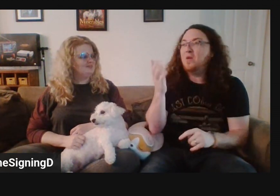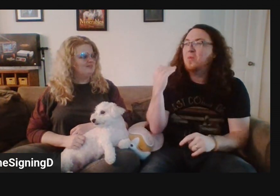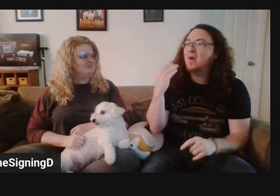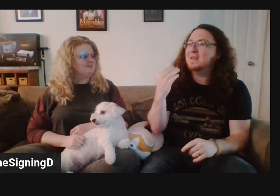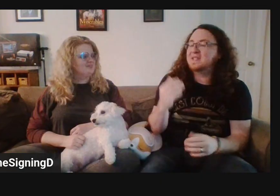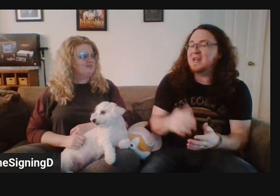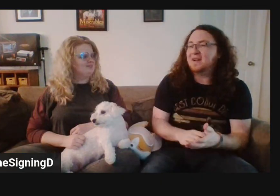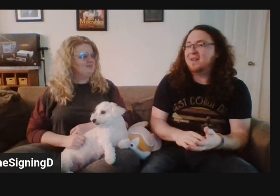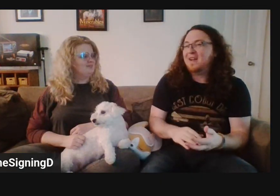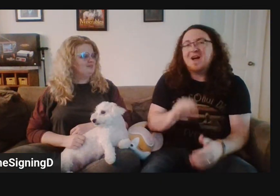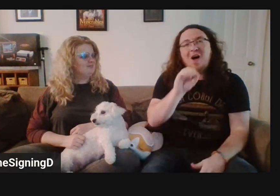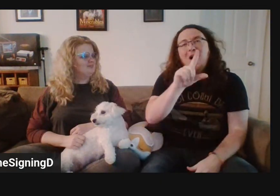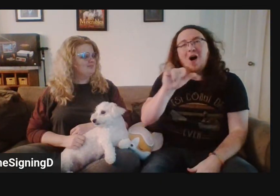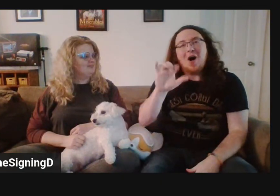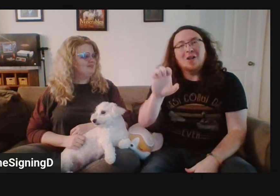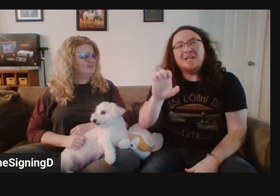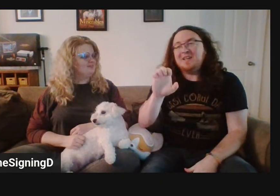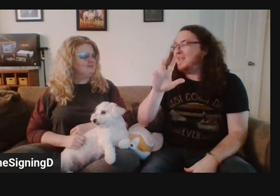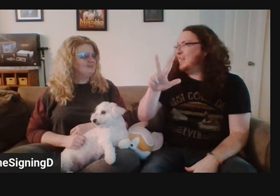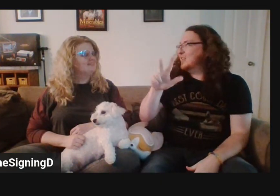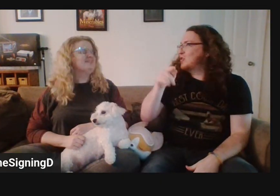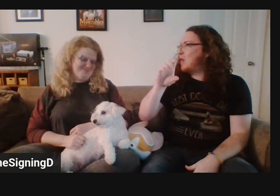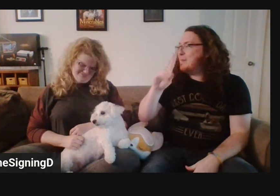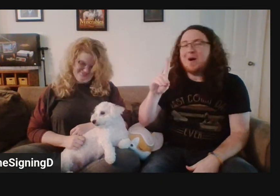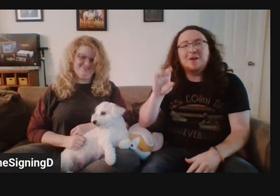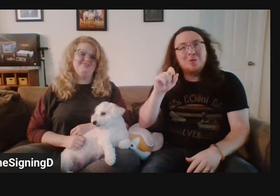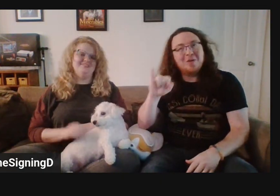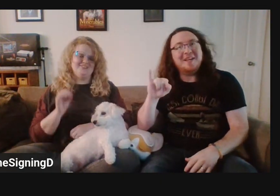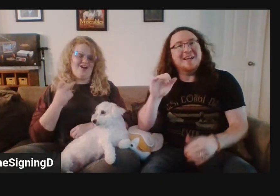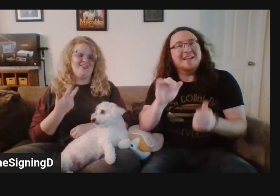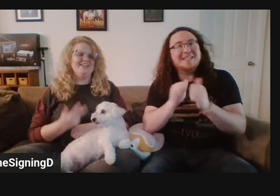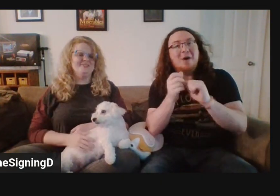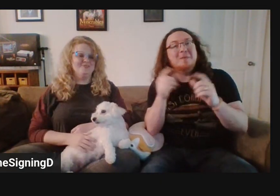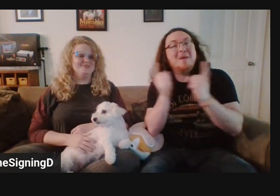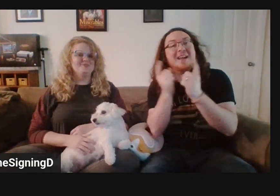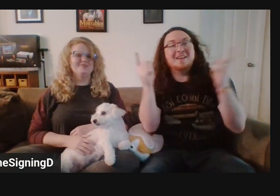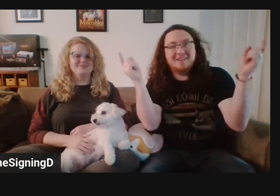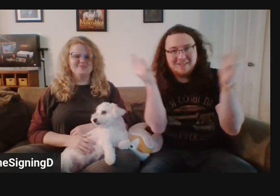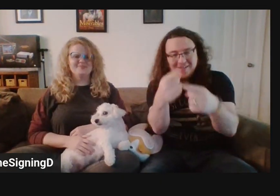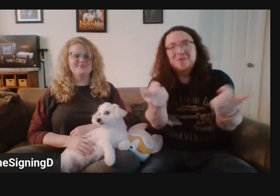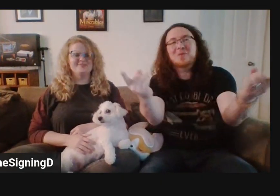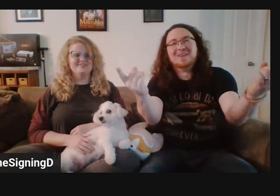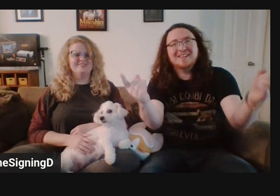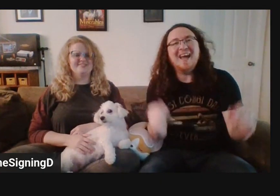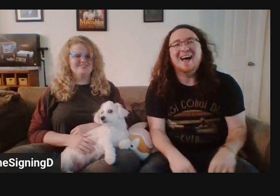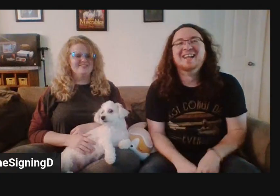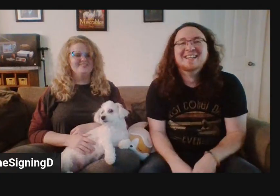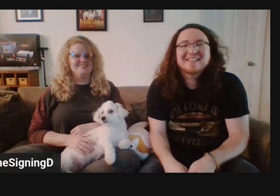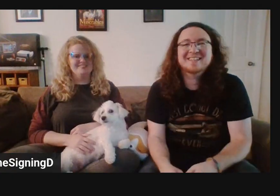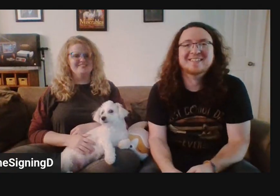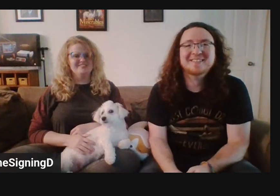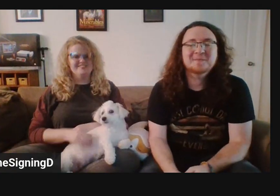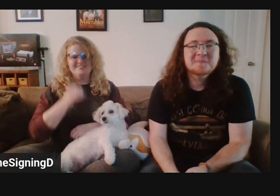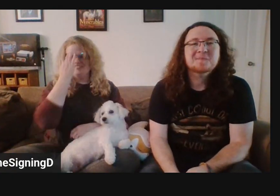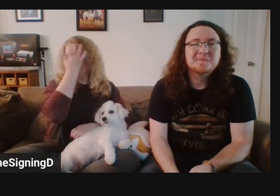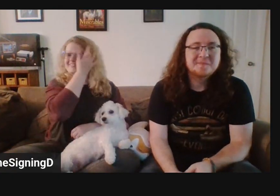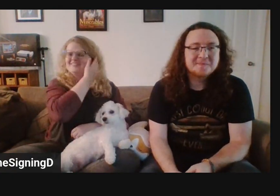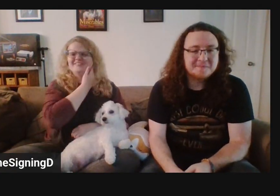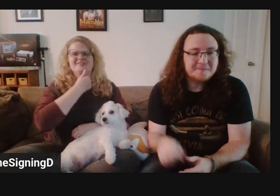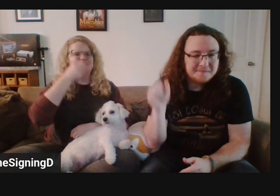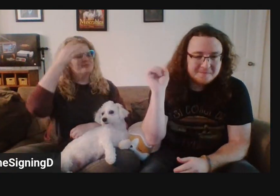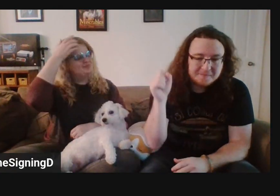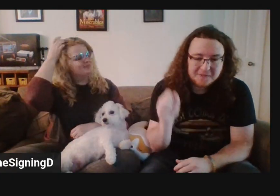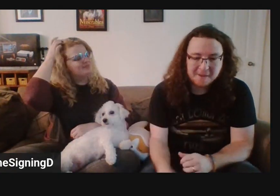people. One was Ollie, the tripod Corgi, and that's how we met. Friend? Yeah.